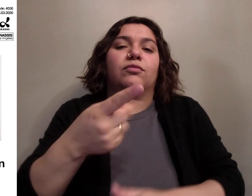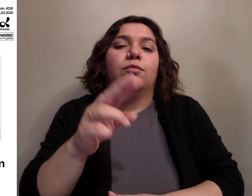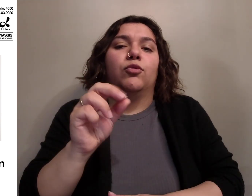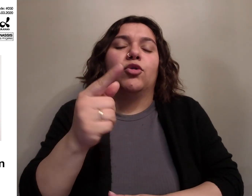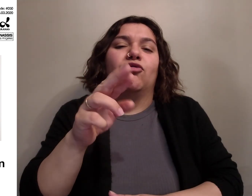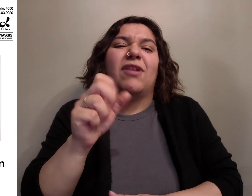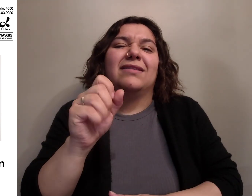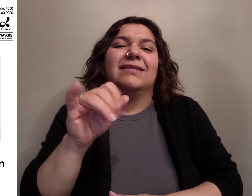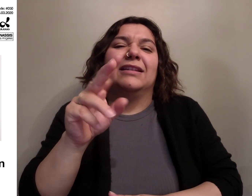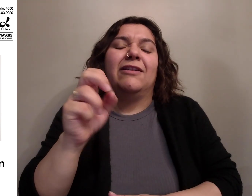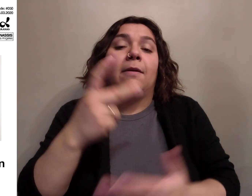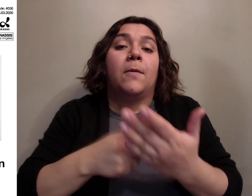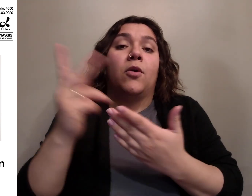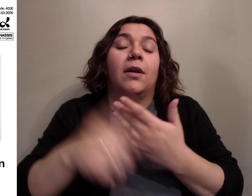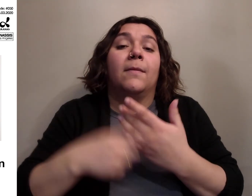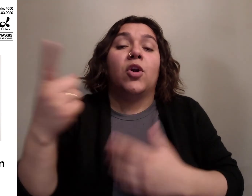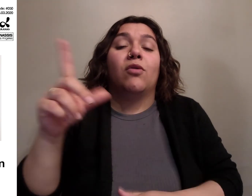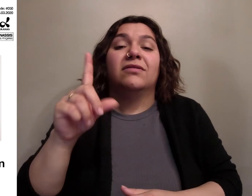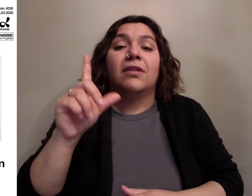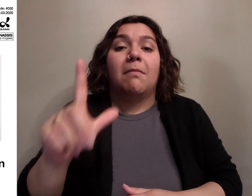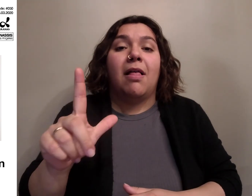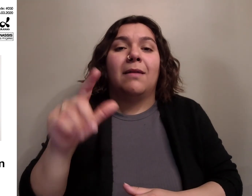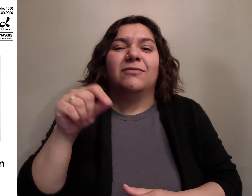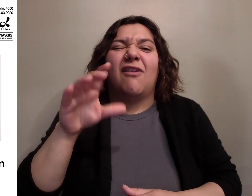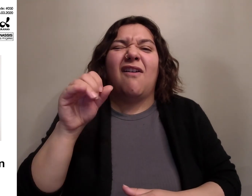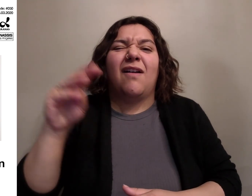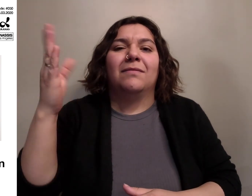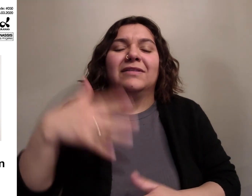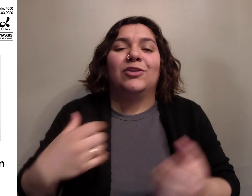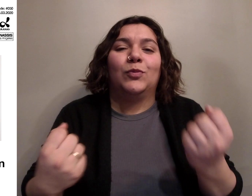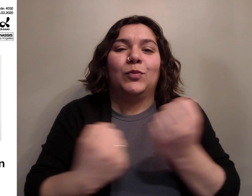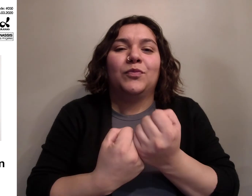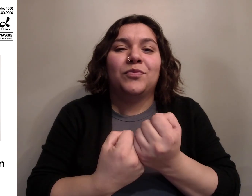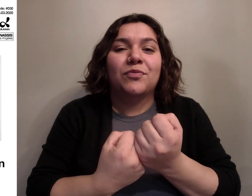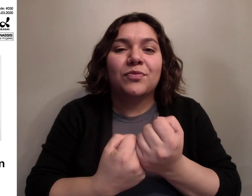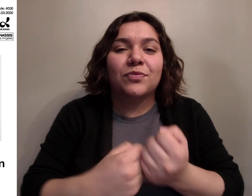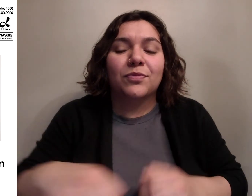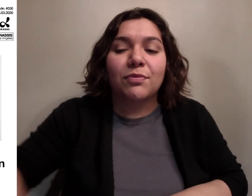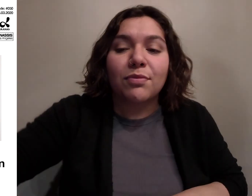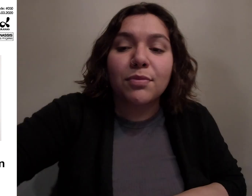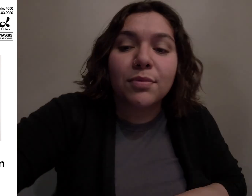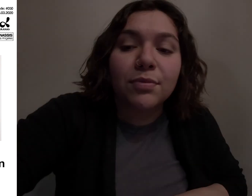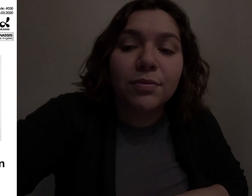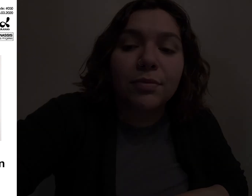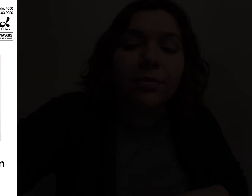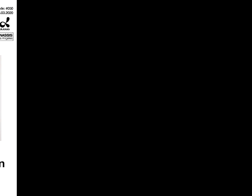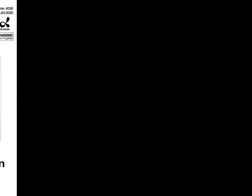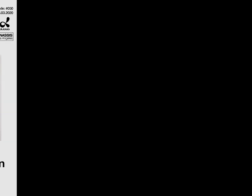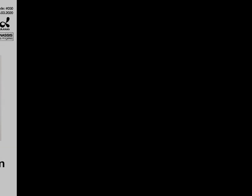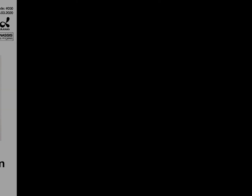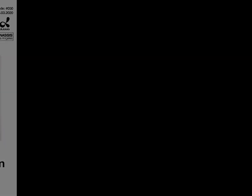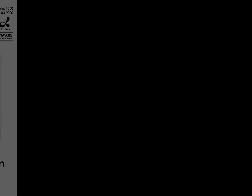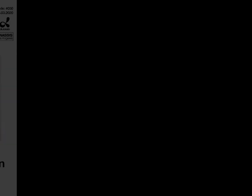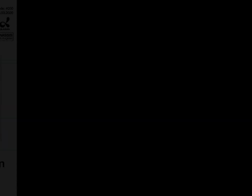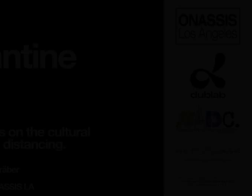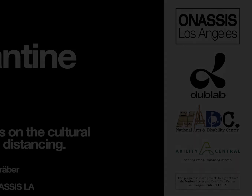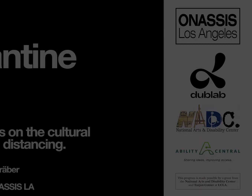To support this show and Dublab's progressive programming, go to dublab.com/support.